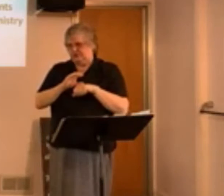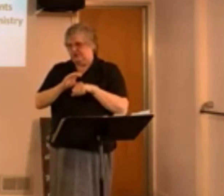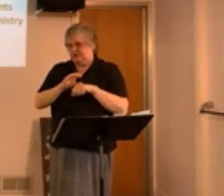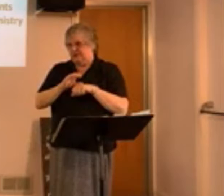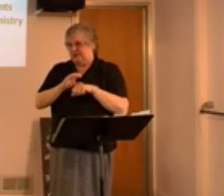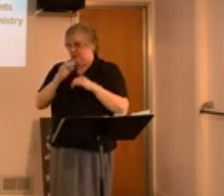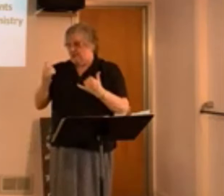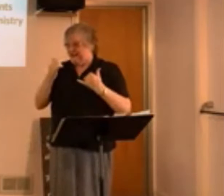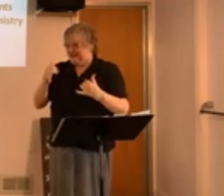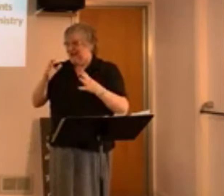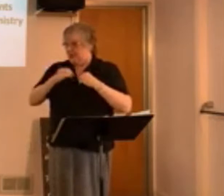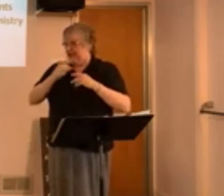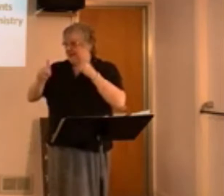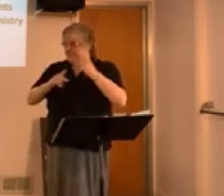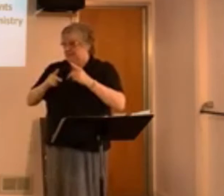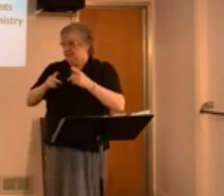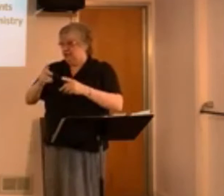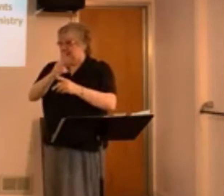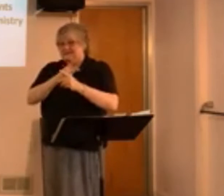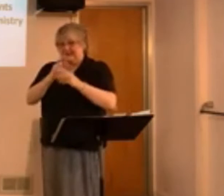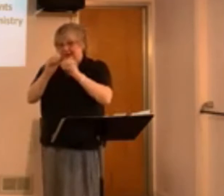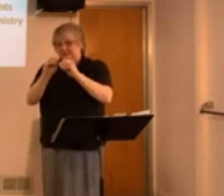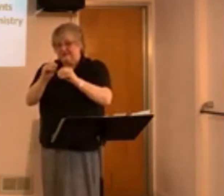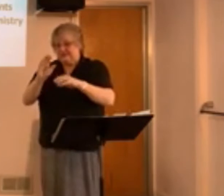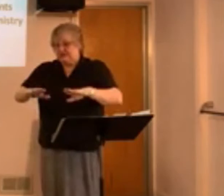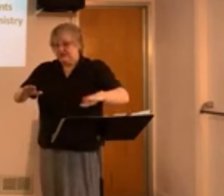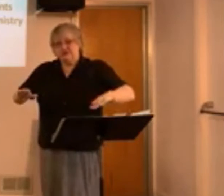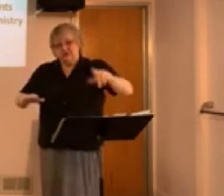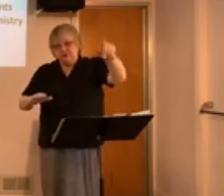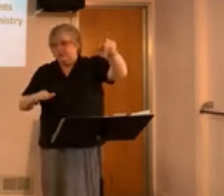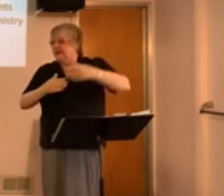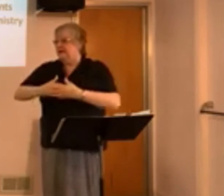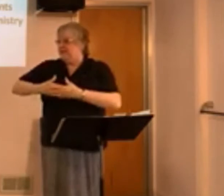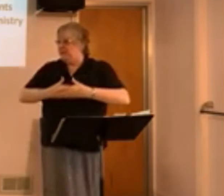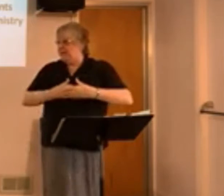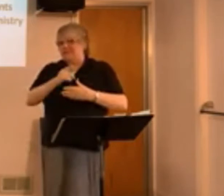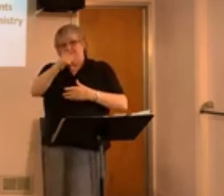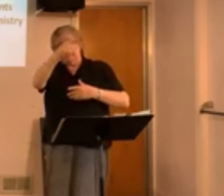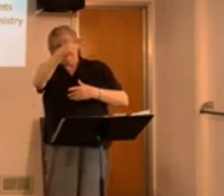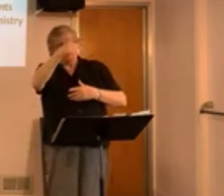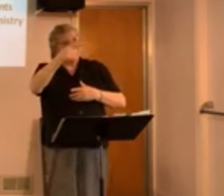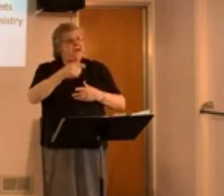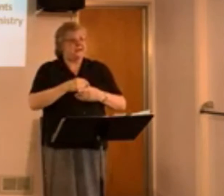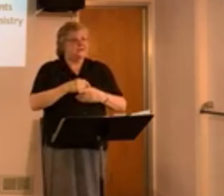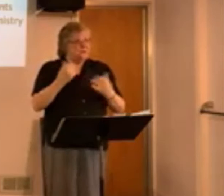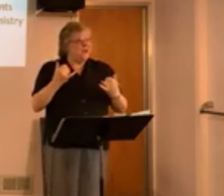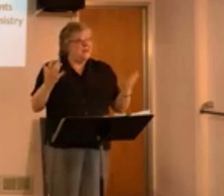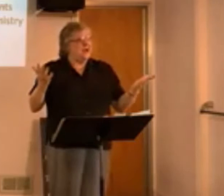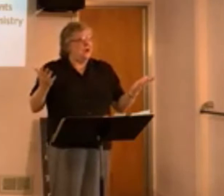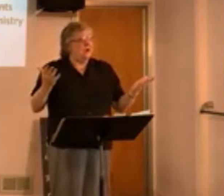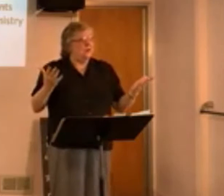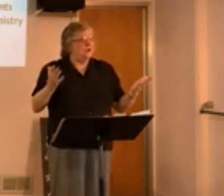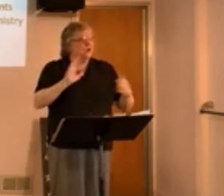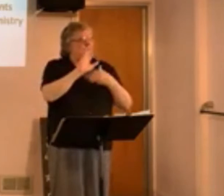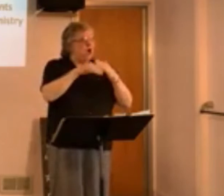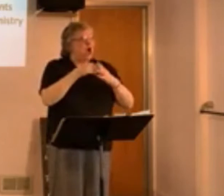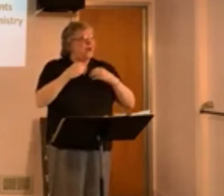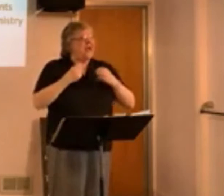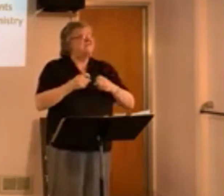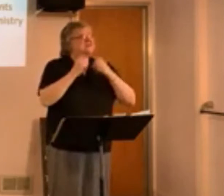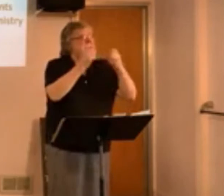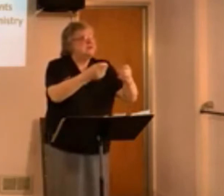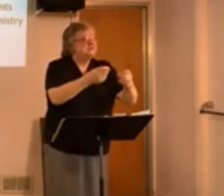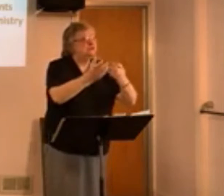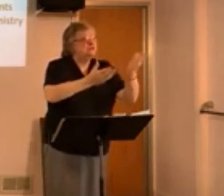of our precious children. What a blessing for all the things that each of us have opportunity to serve